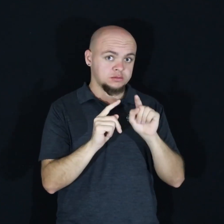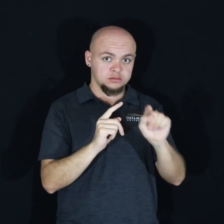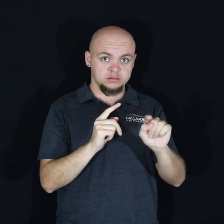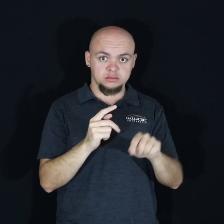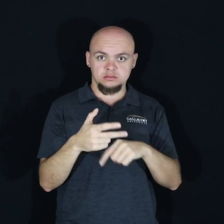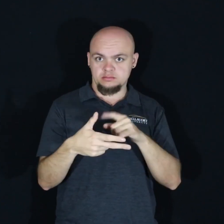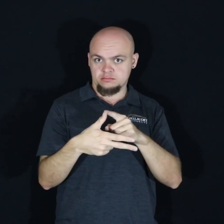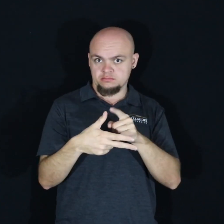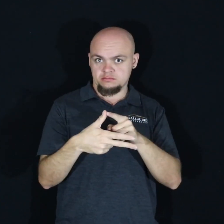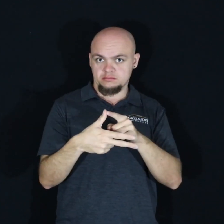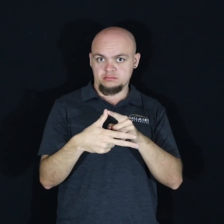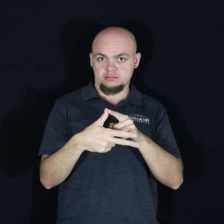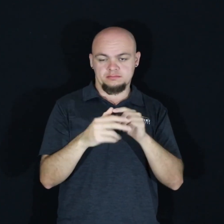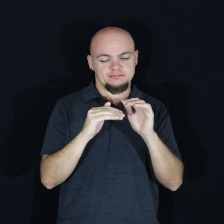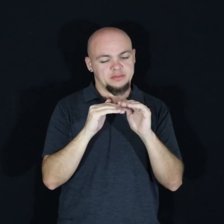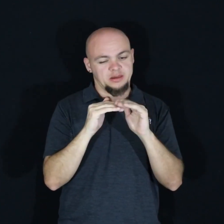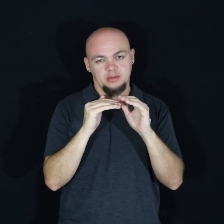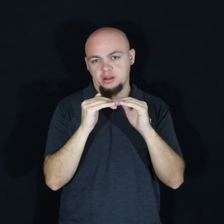meet that bar.